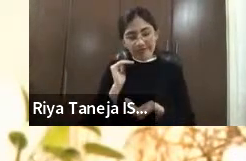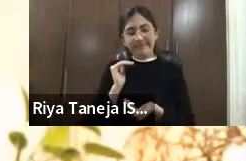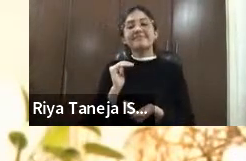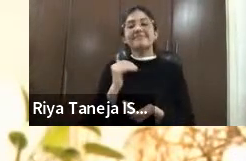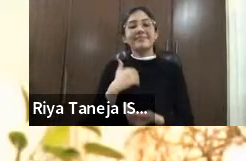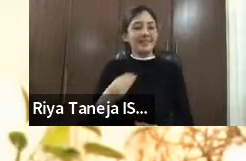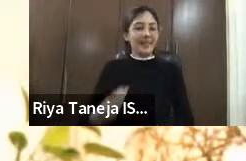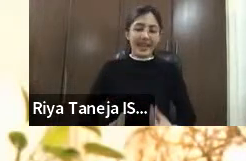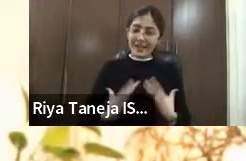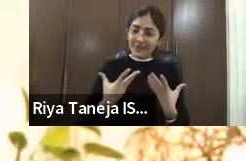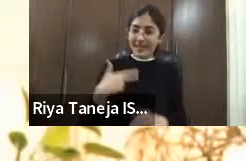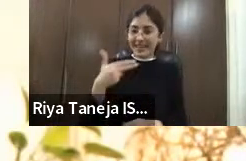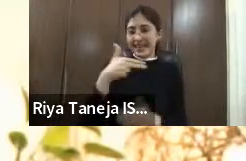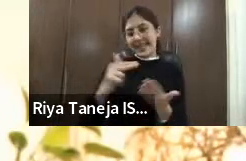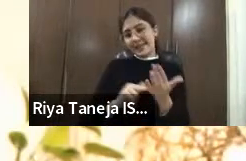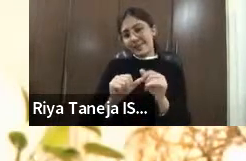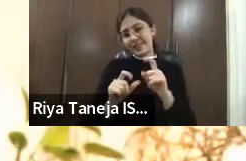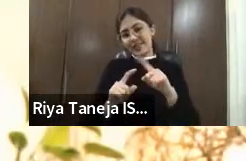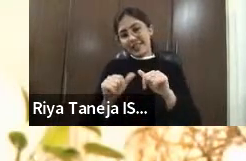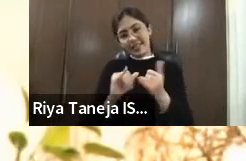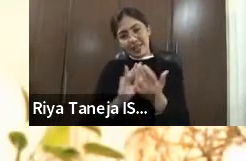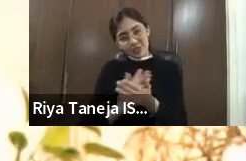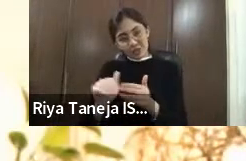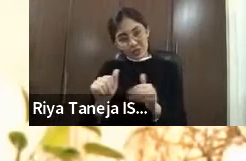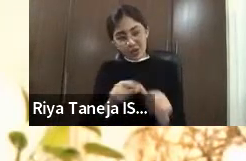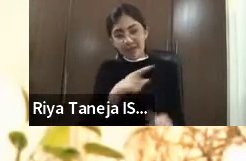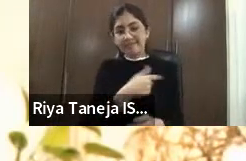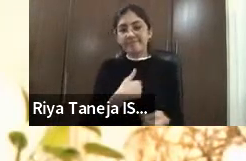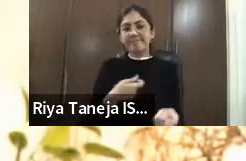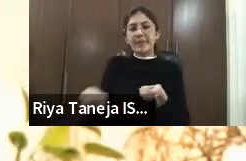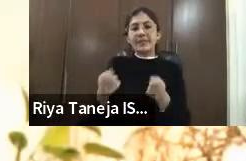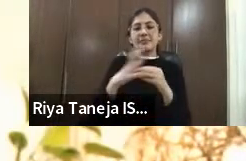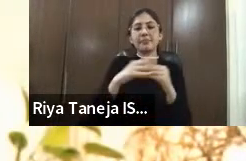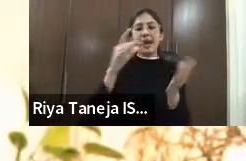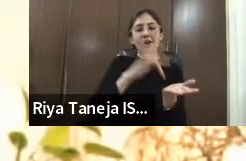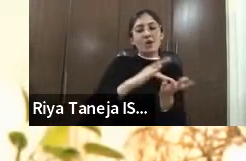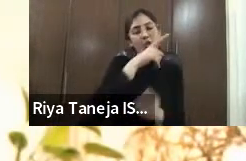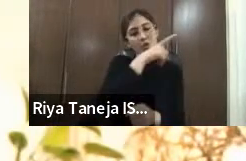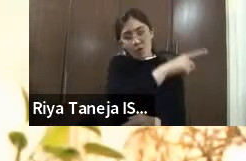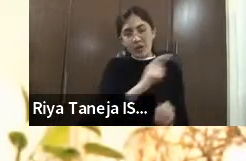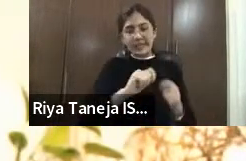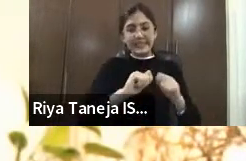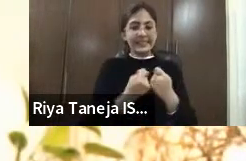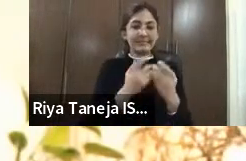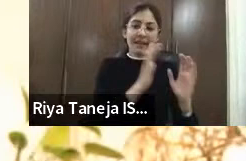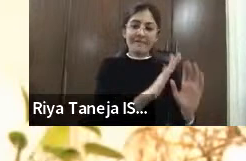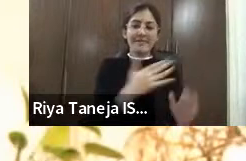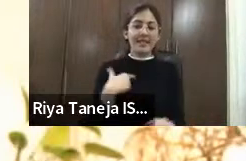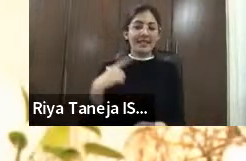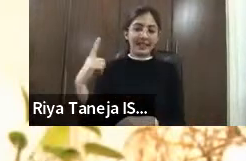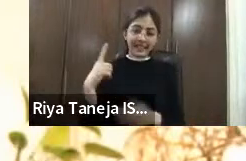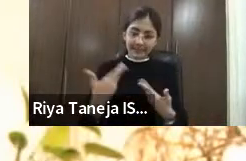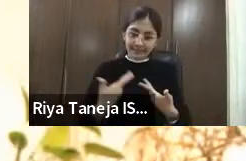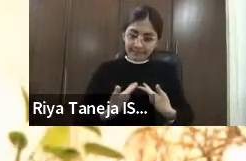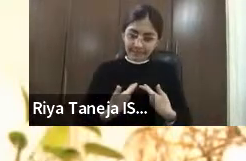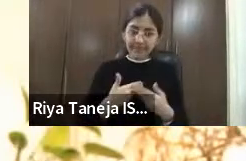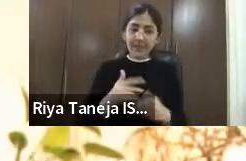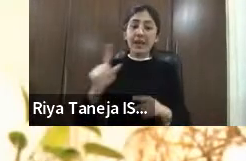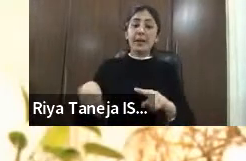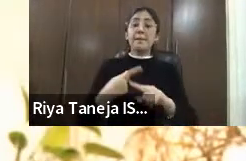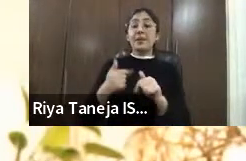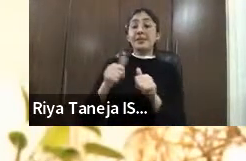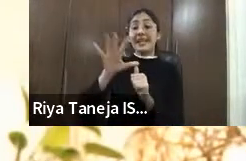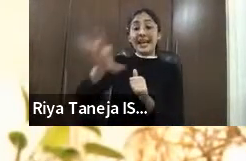Pinto, and I lead a passionate team in order management Bangalore. And I also co-lead the LSEG Accessibility